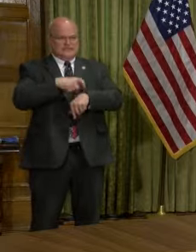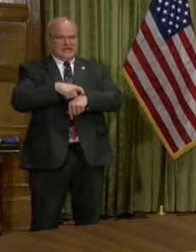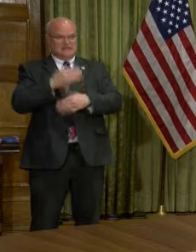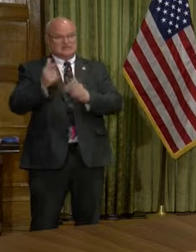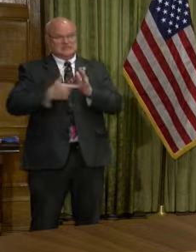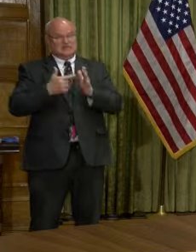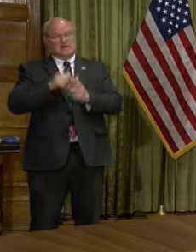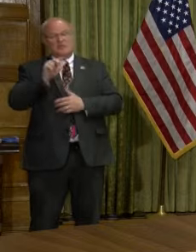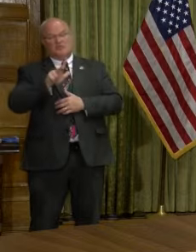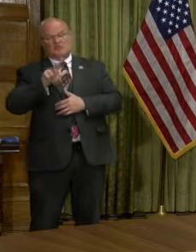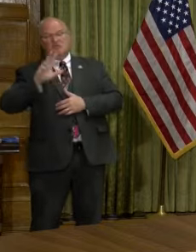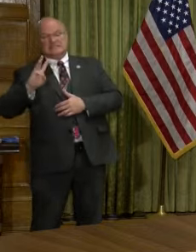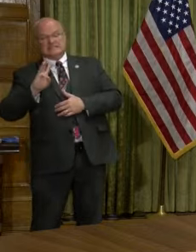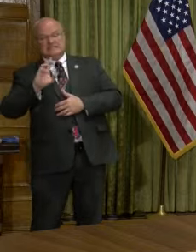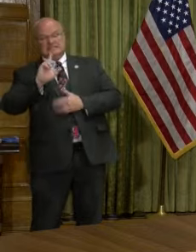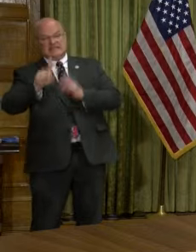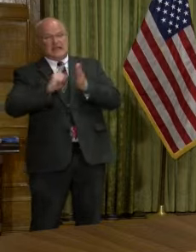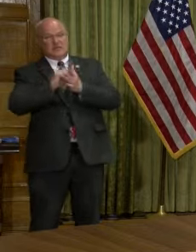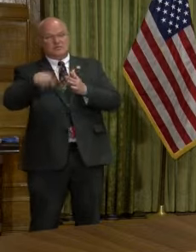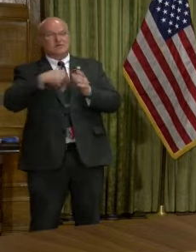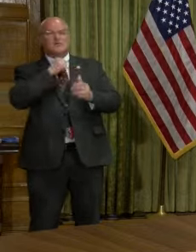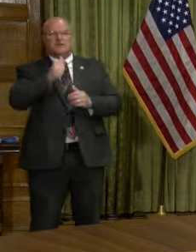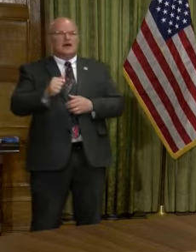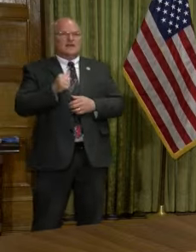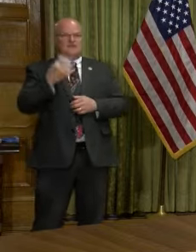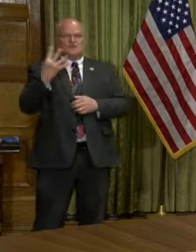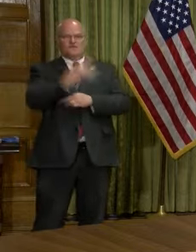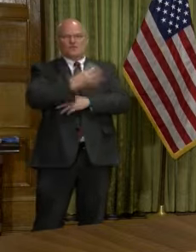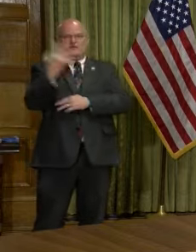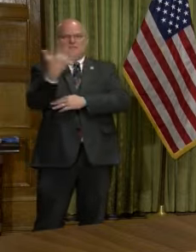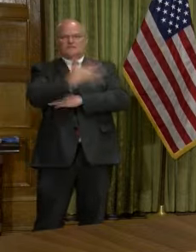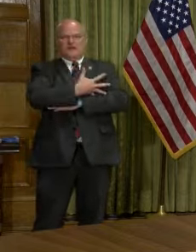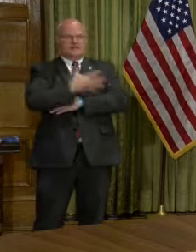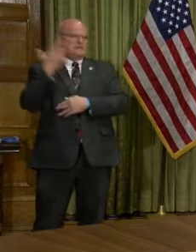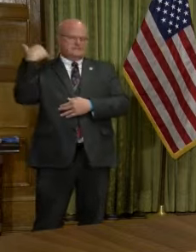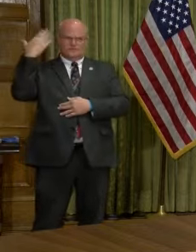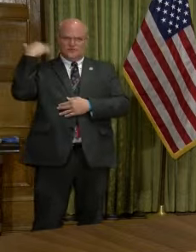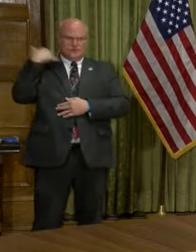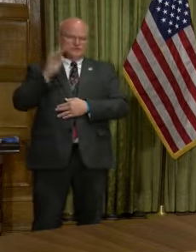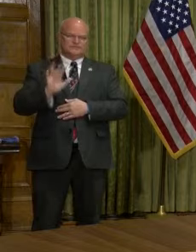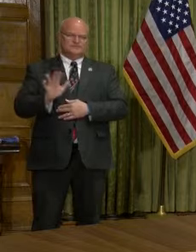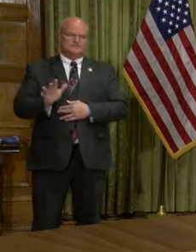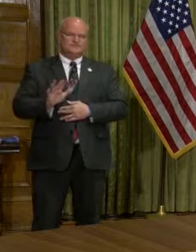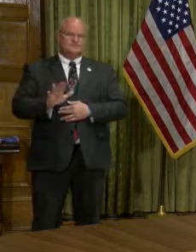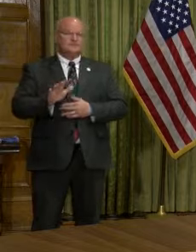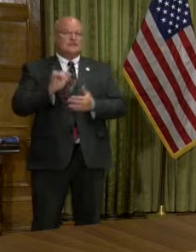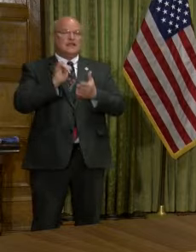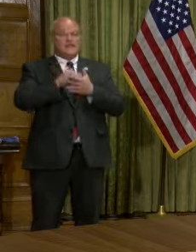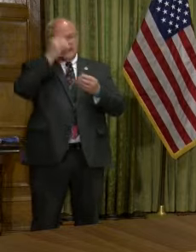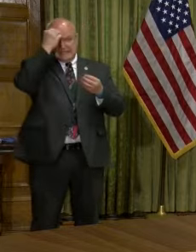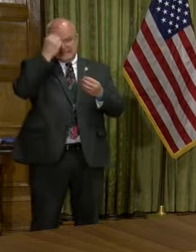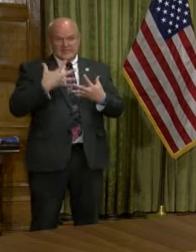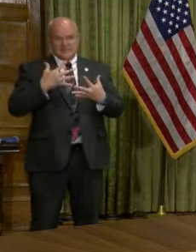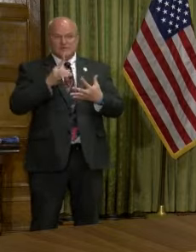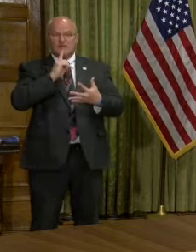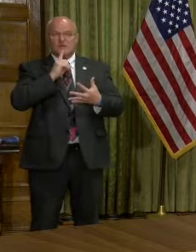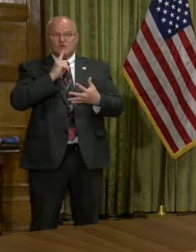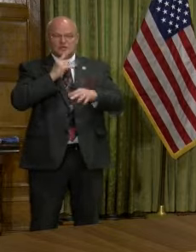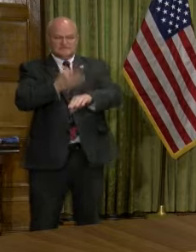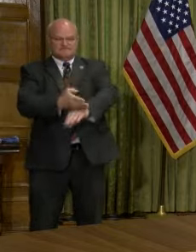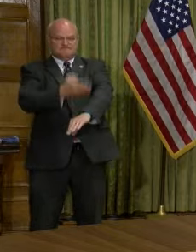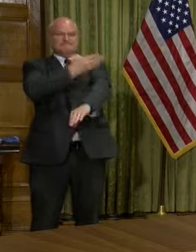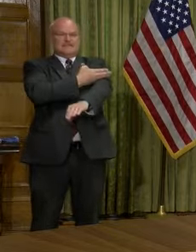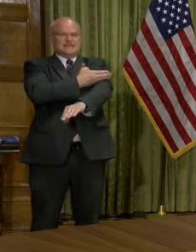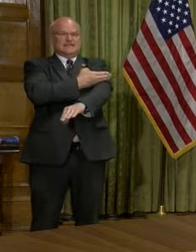sometimes 36, 48 hours, but it's not the 4 to 5 day time frame that we had previously. That tells me they've really enhanced